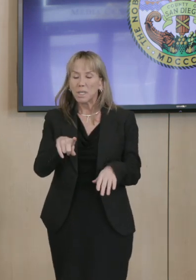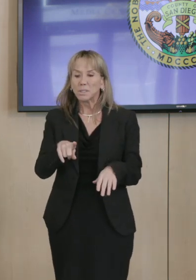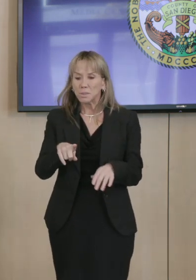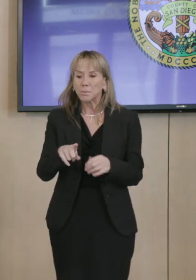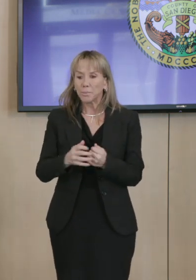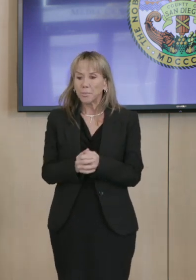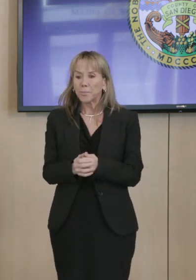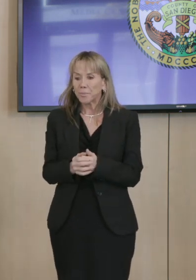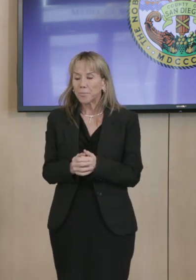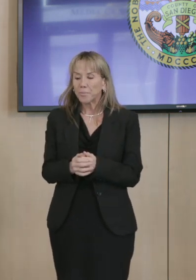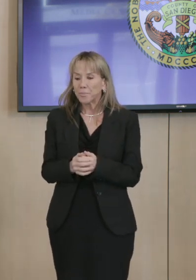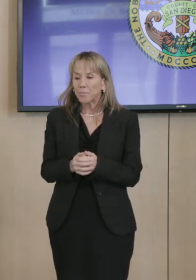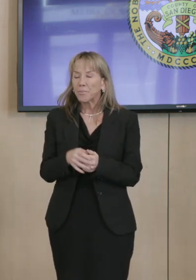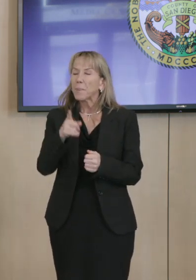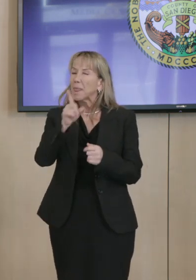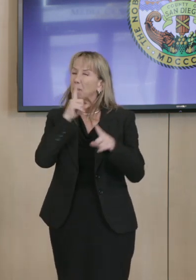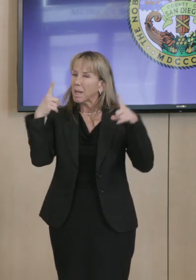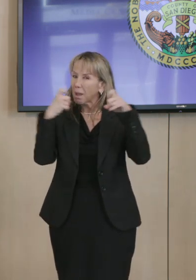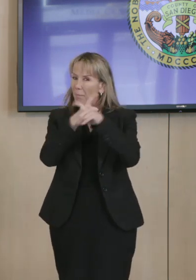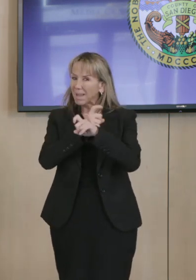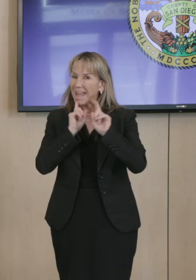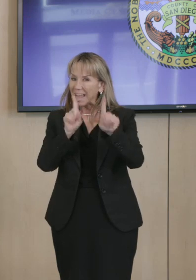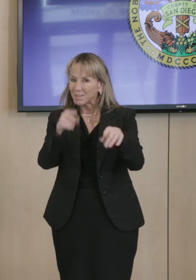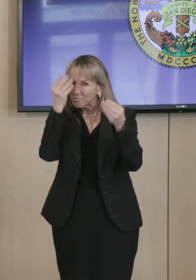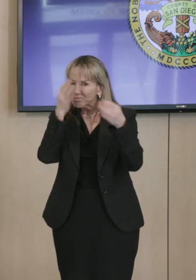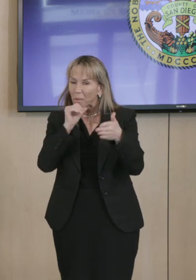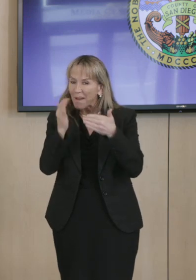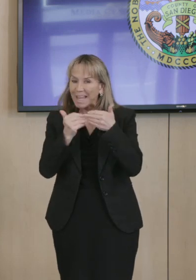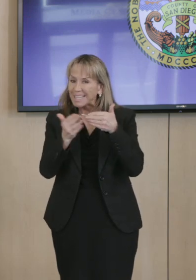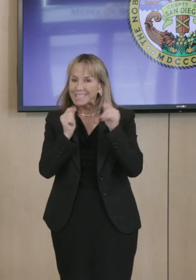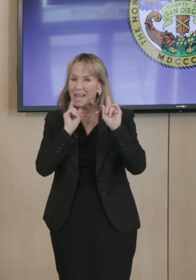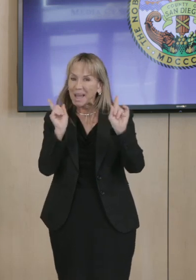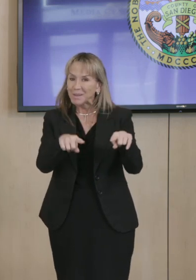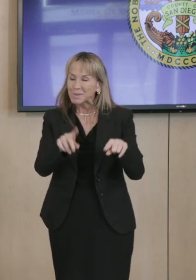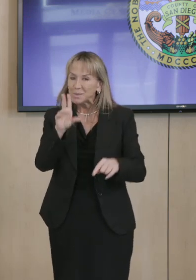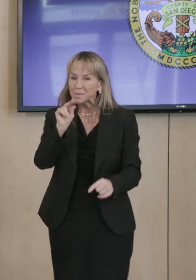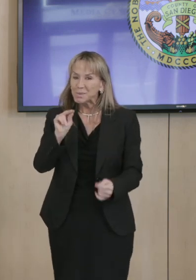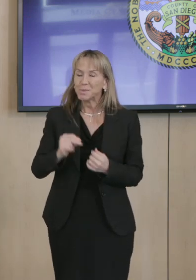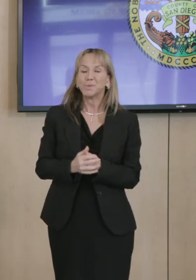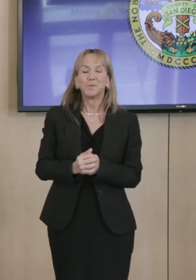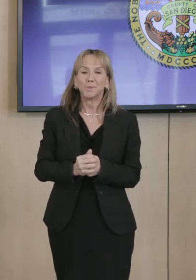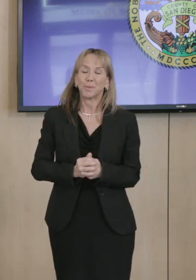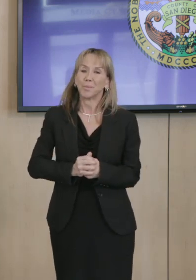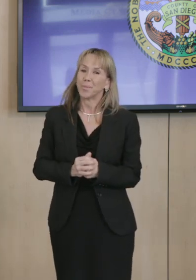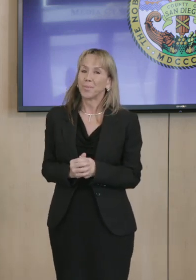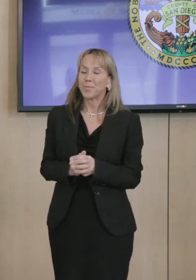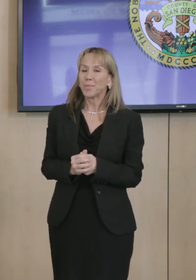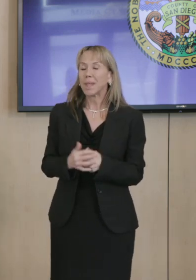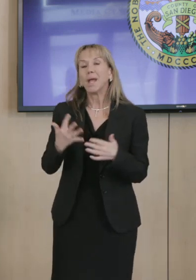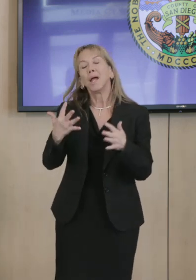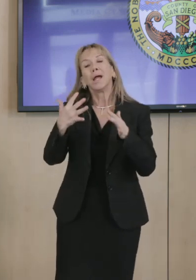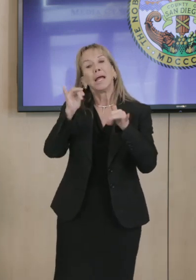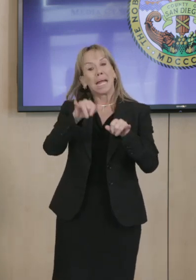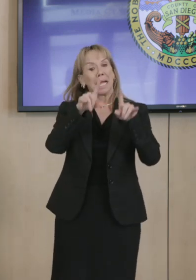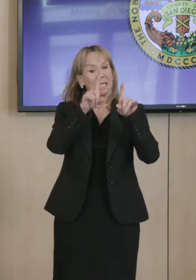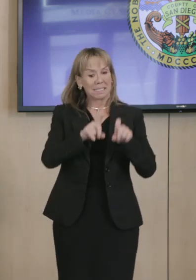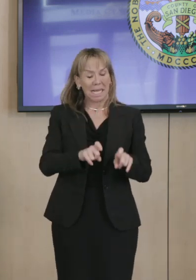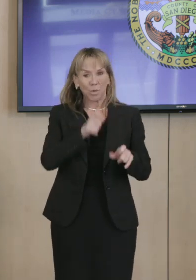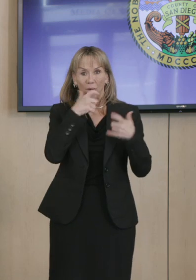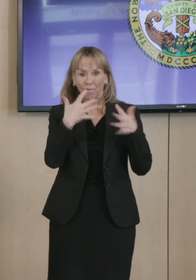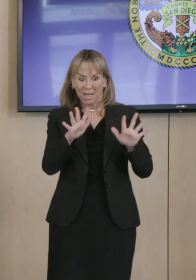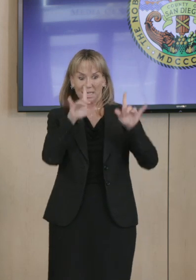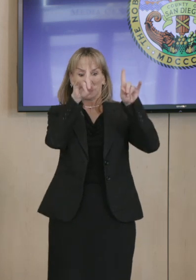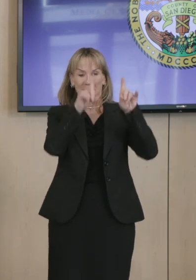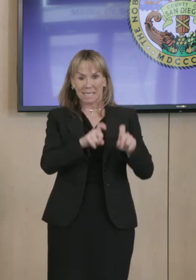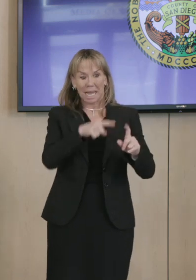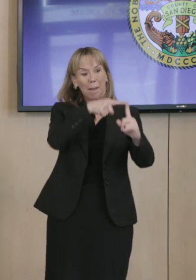think it's actually a complicated answer in the sense that what our positive test results tell us